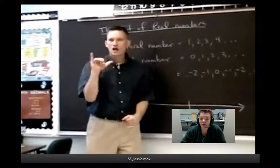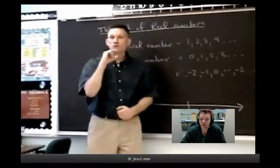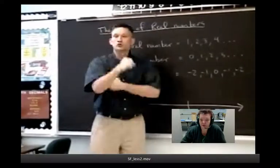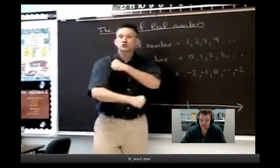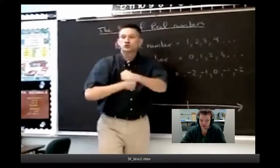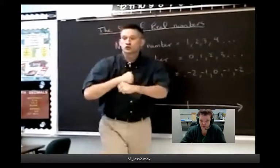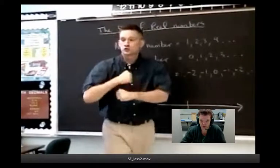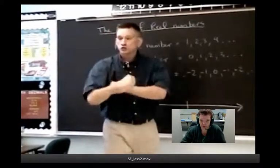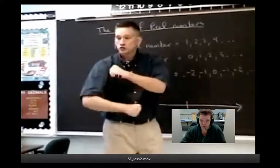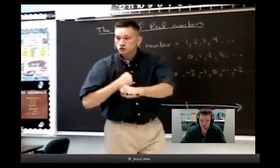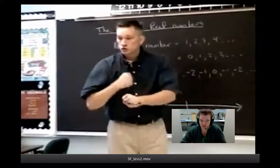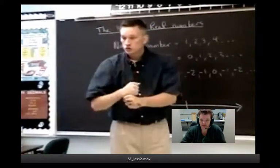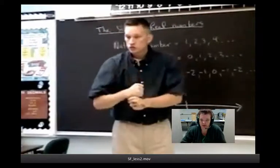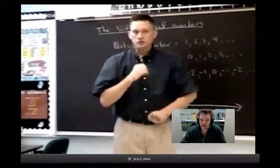include 0.